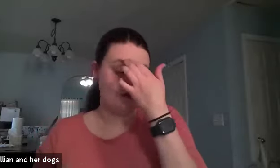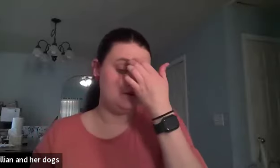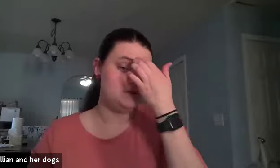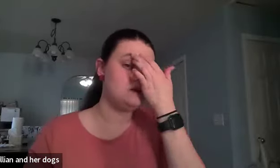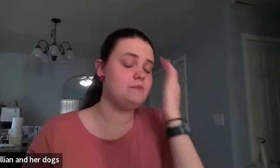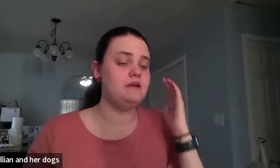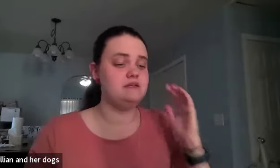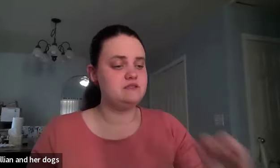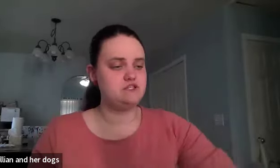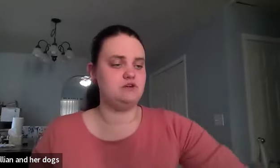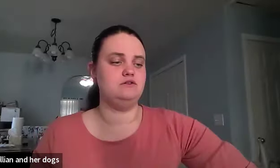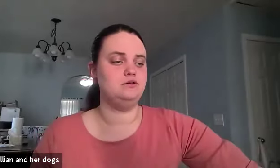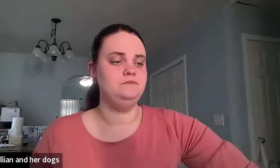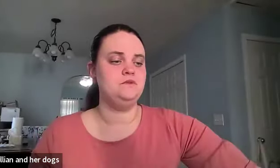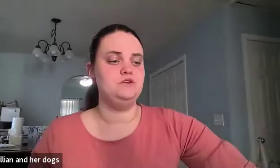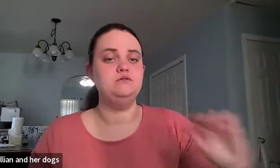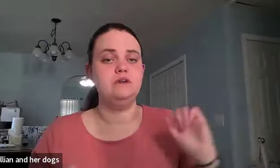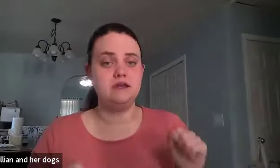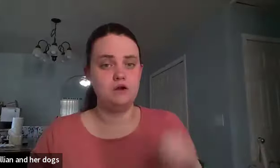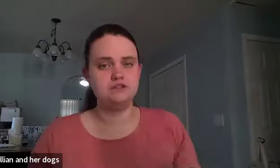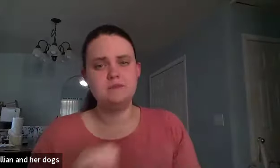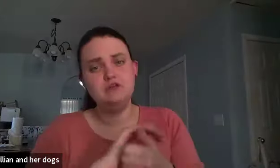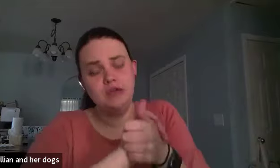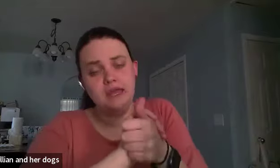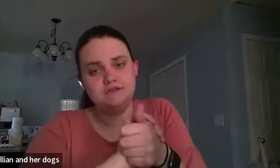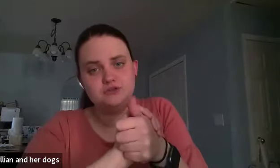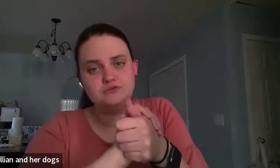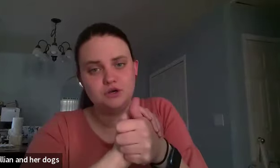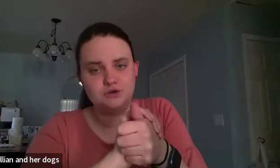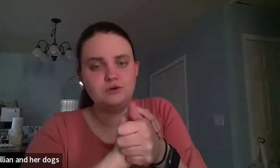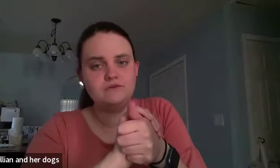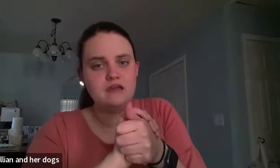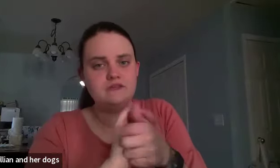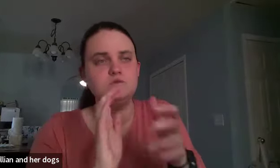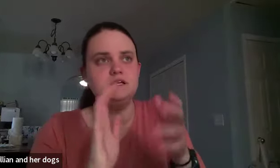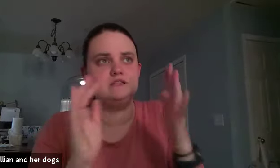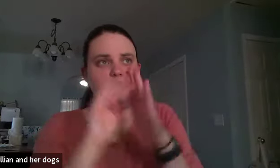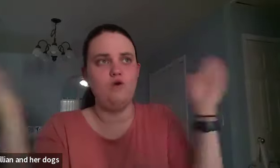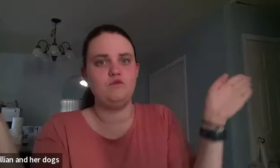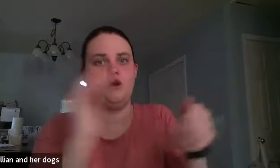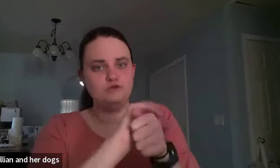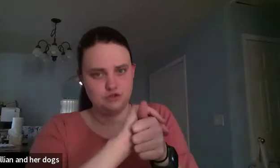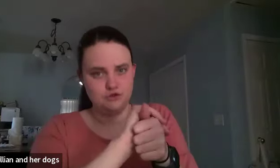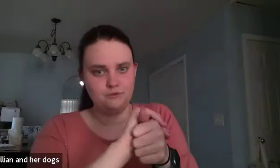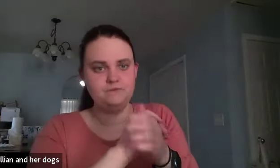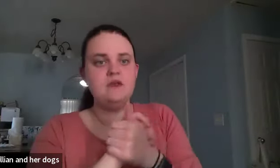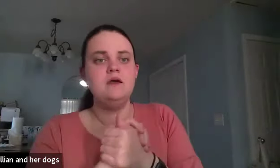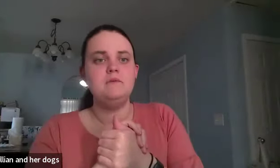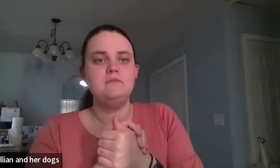Now, if you were talking about a sea turtle, you can also, you can do turtle. Like this one is like overall turtle. But